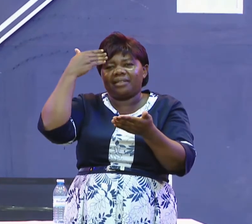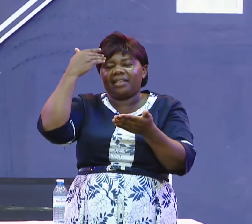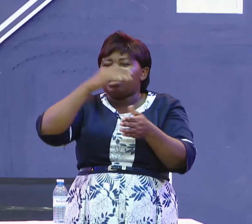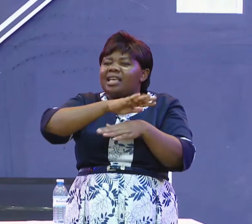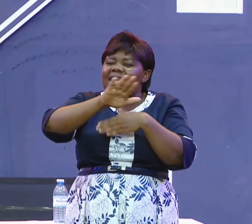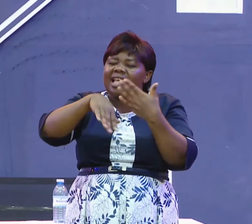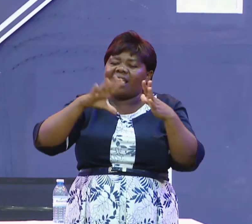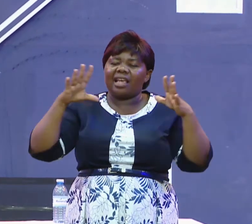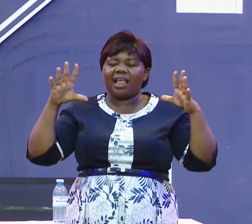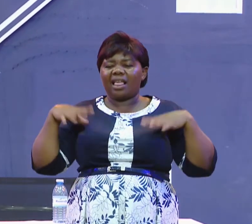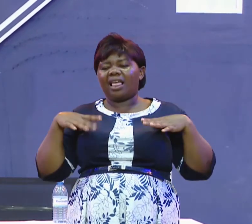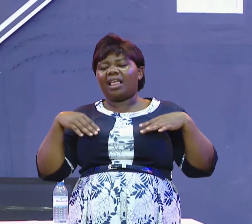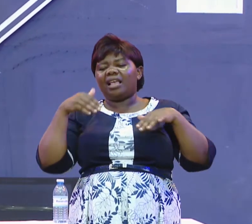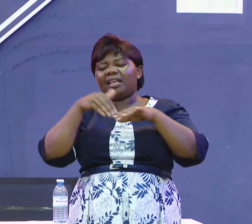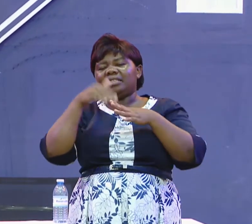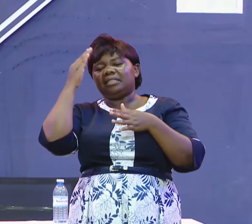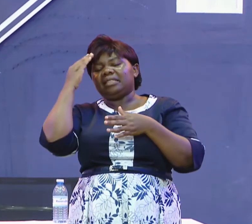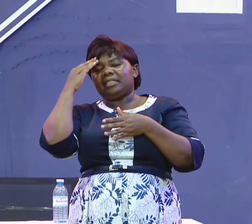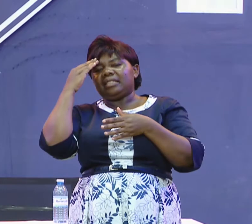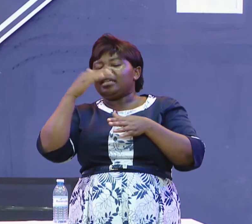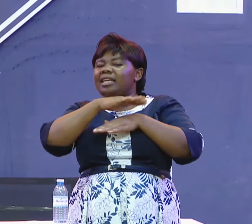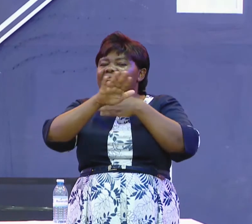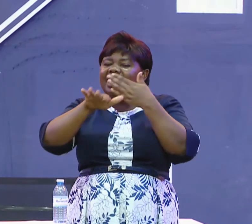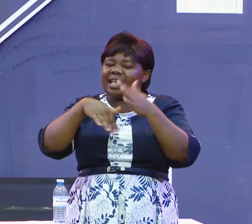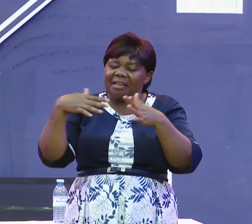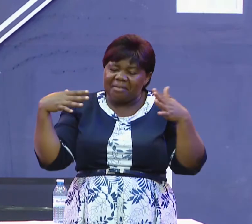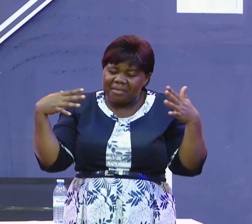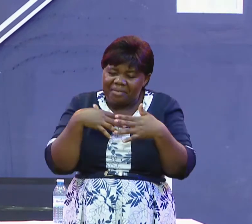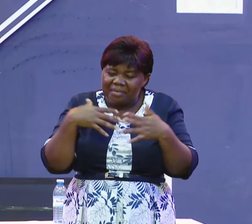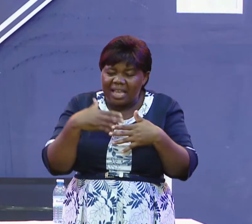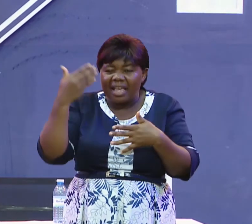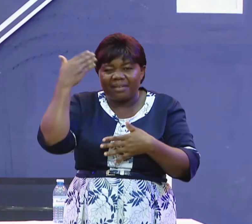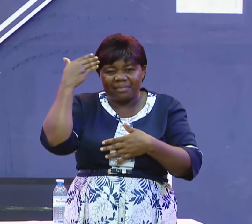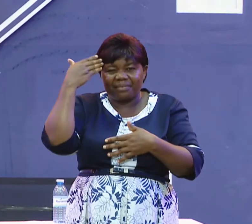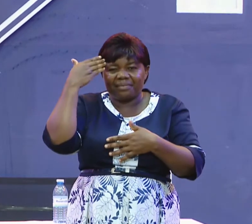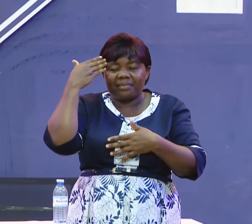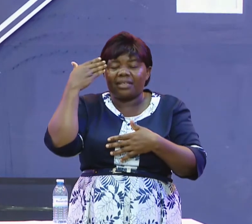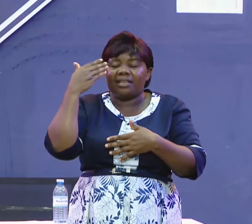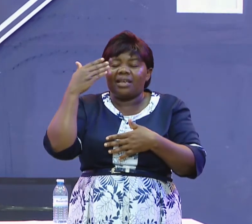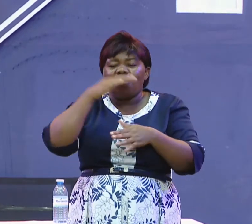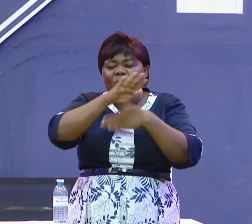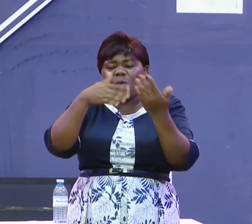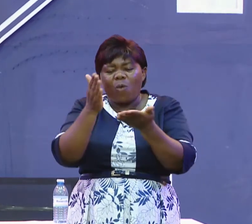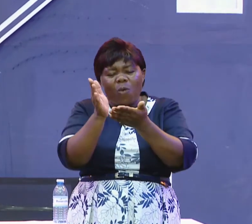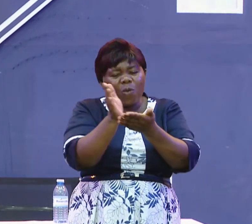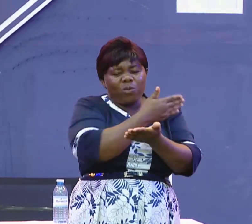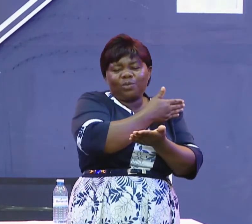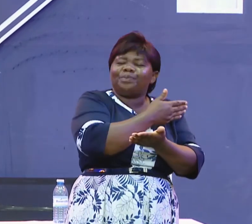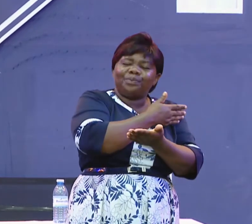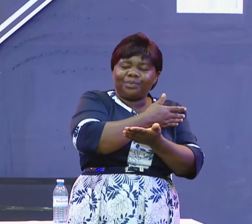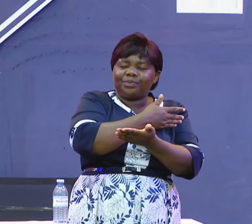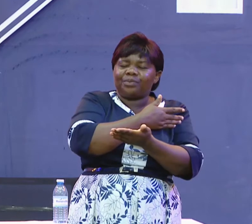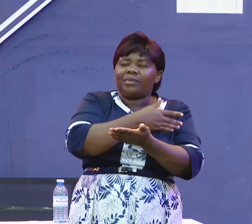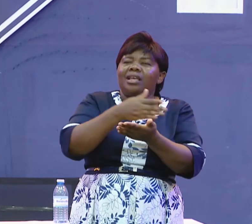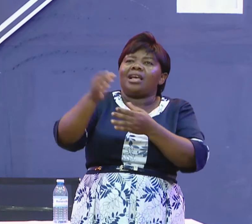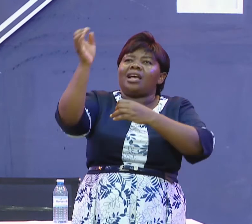Buli bugayavu bwonna. Buli bugayavu bwonna. Buli kutya konna. Buli kutya konna. Mbyeyambula.